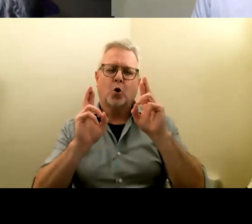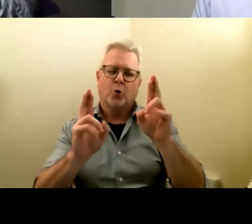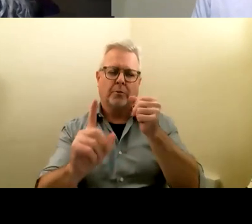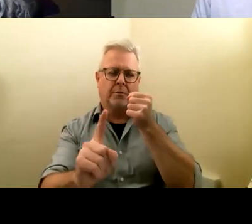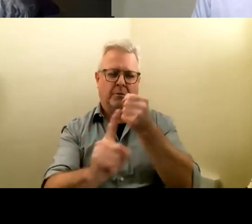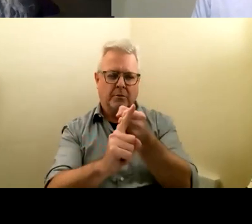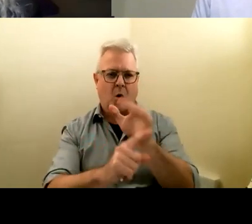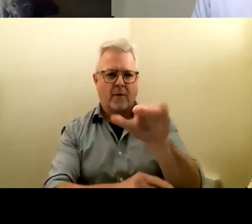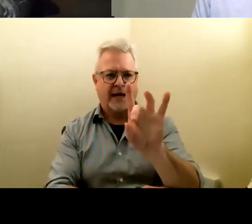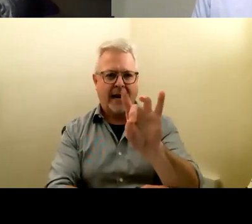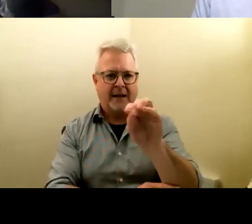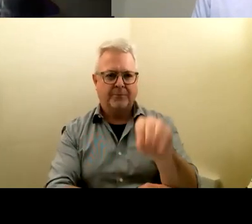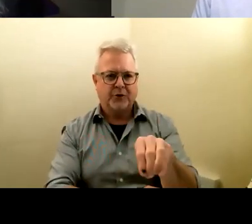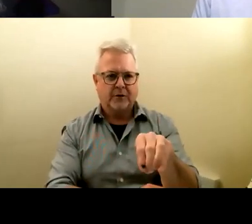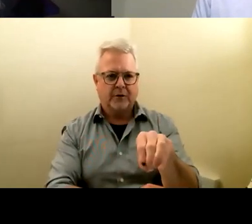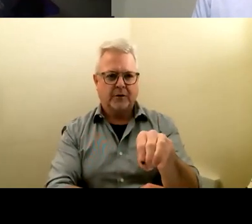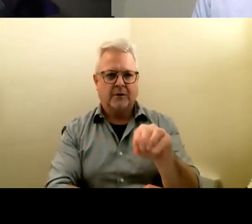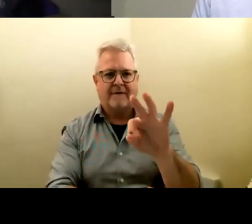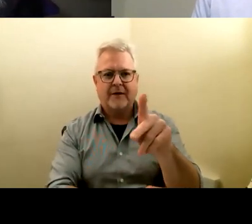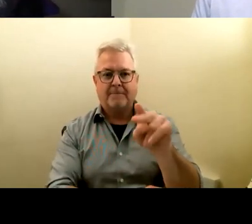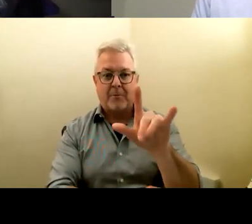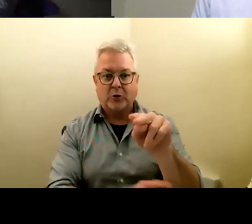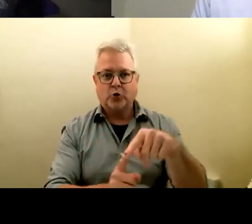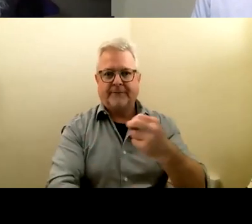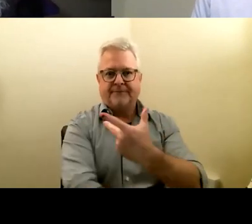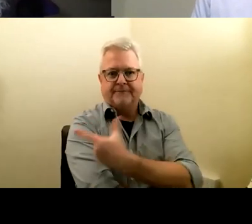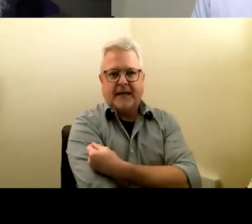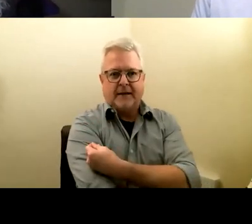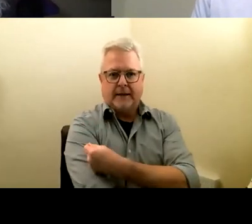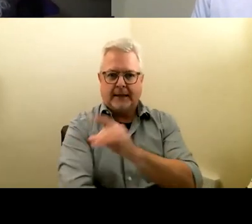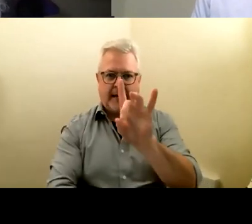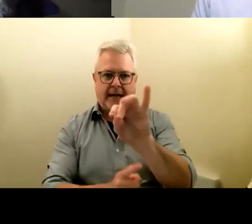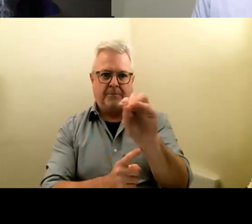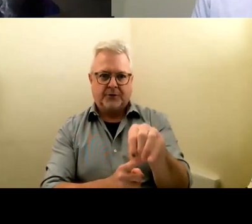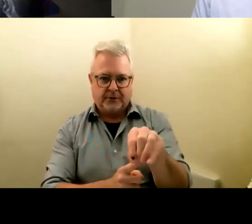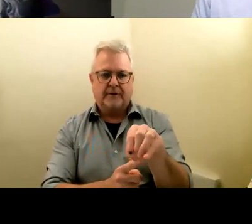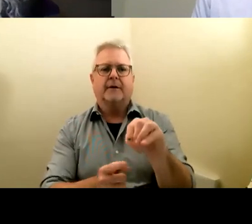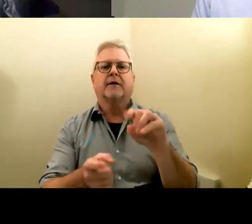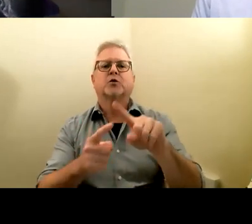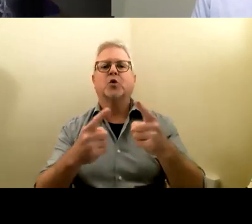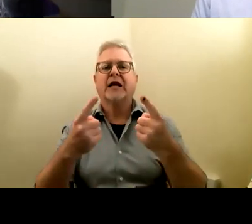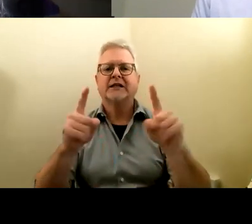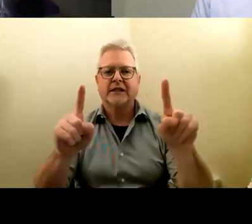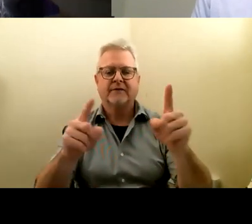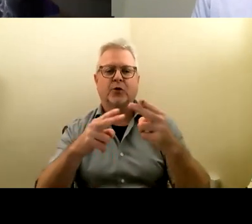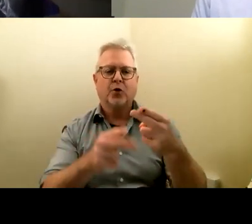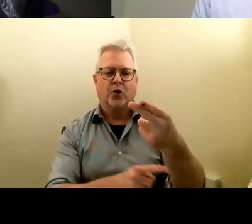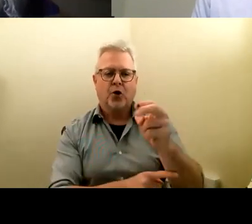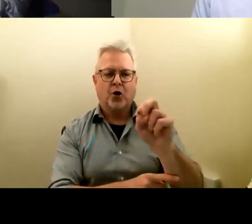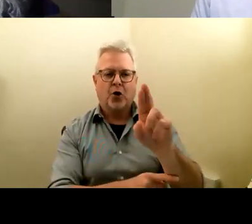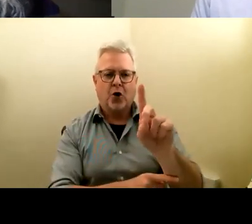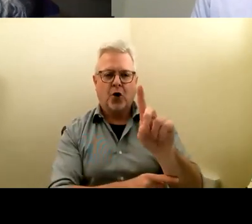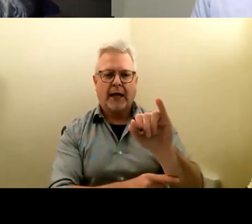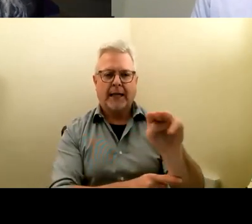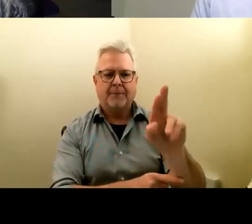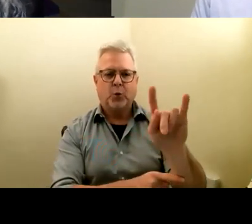own minds whether or not you want to receive the vaccination. And they're saying that the herd immunity needs to have 80% of people